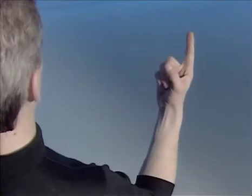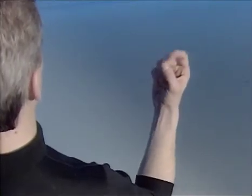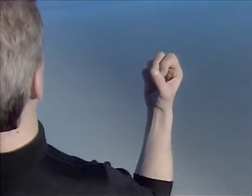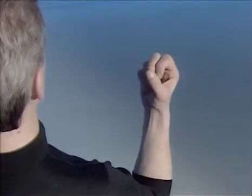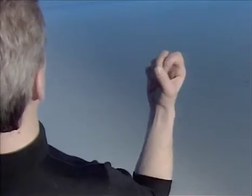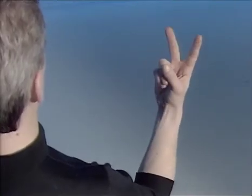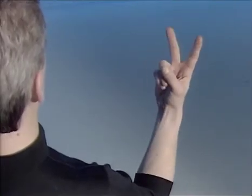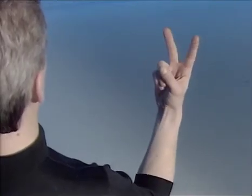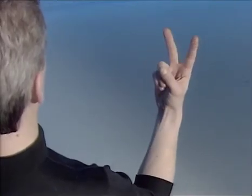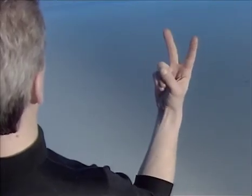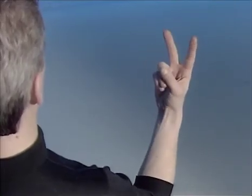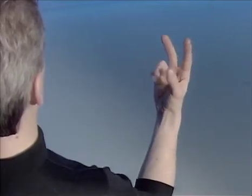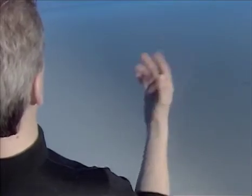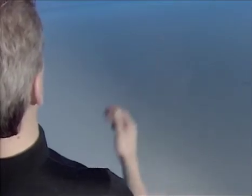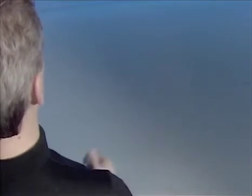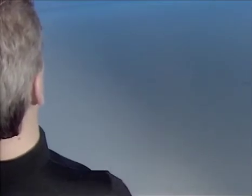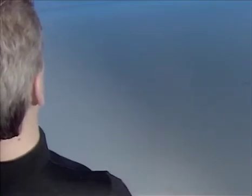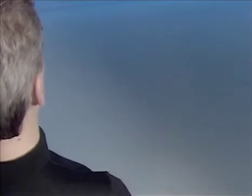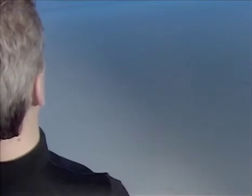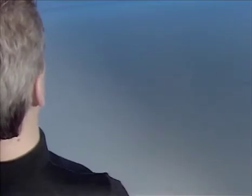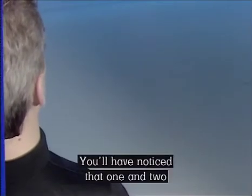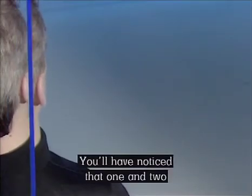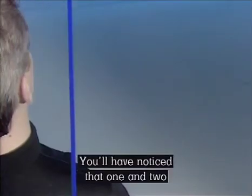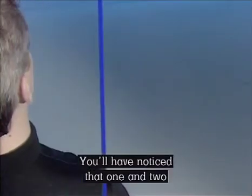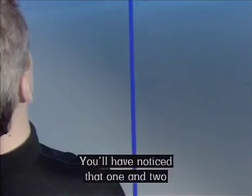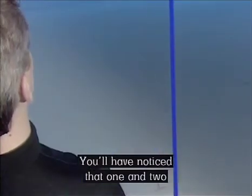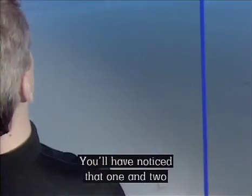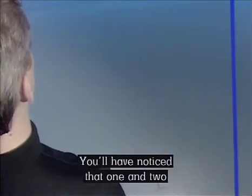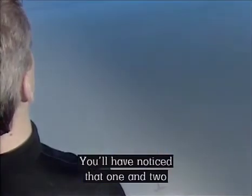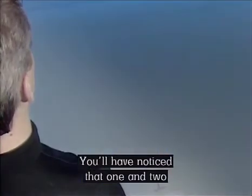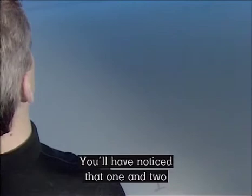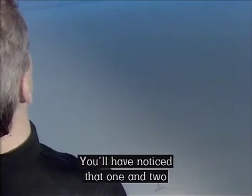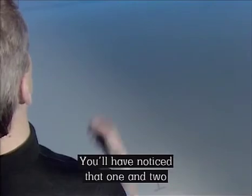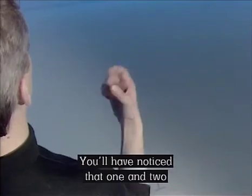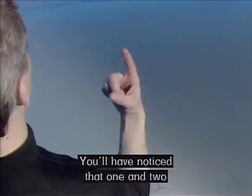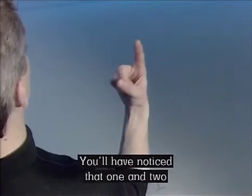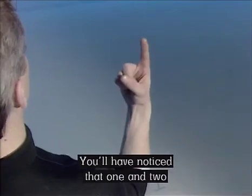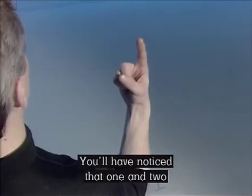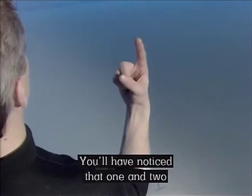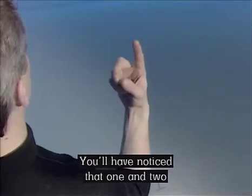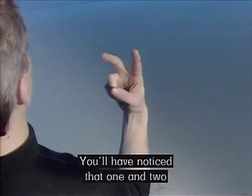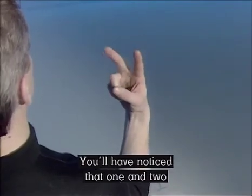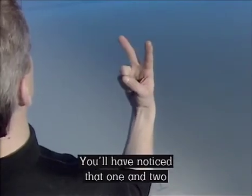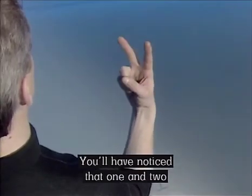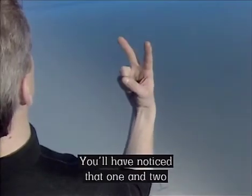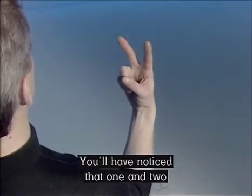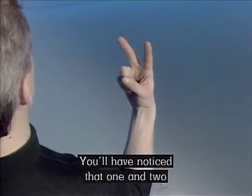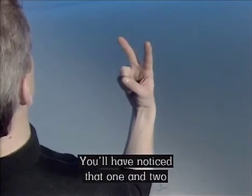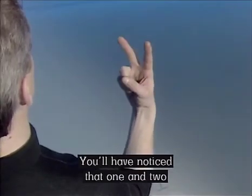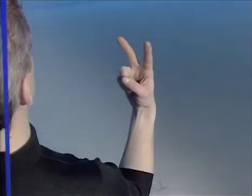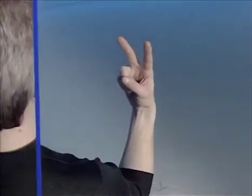11, 12. You'll probably have noticed that 1 and 2 look a lot